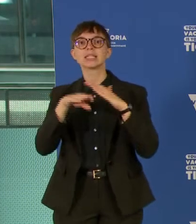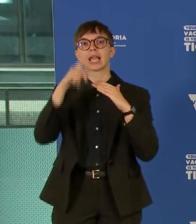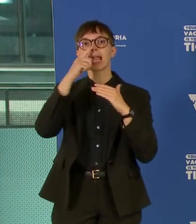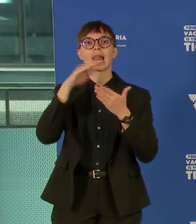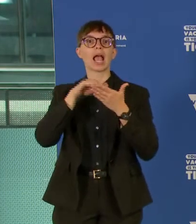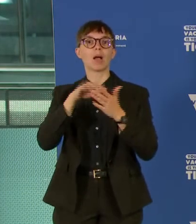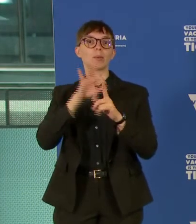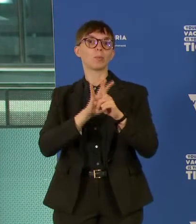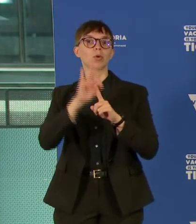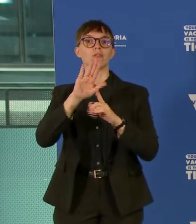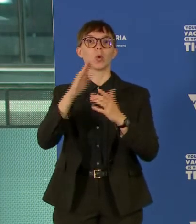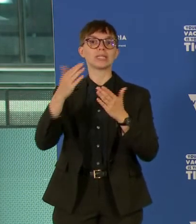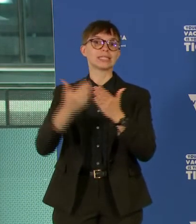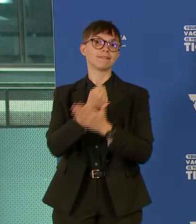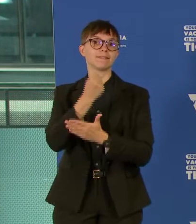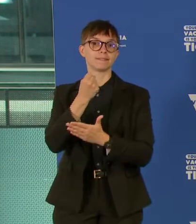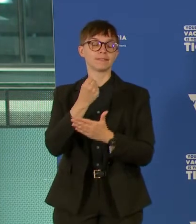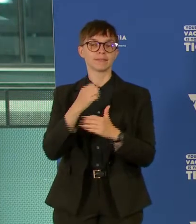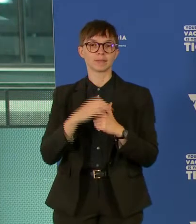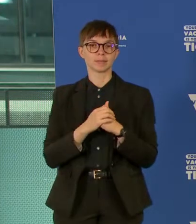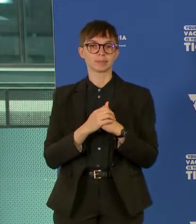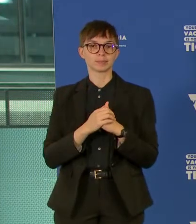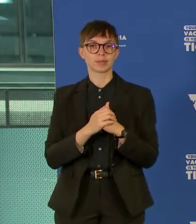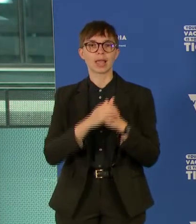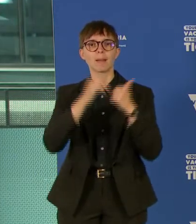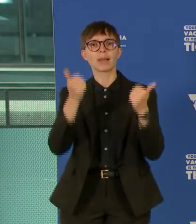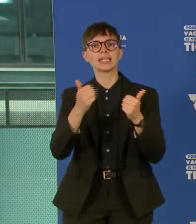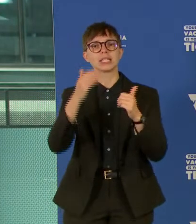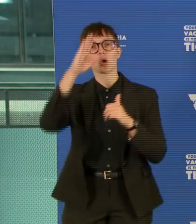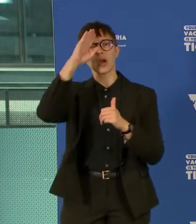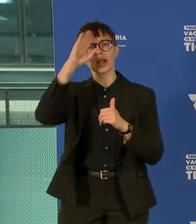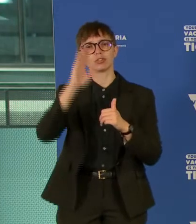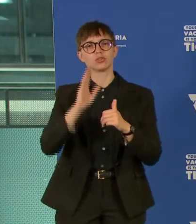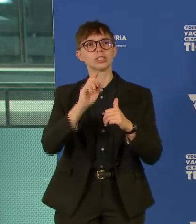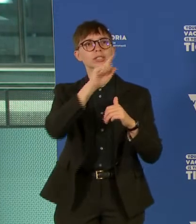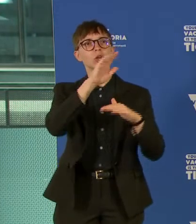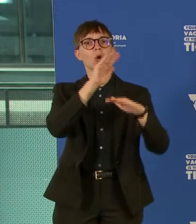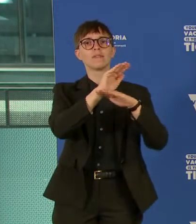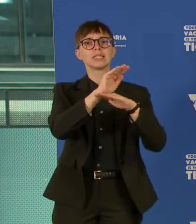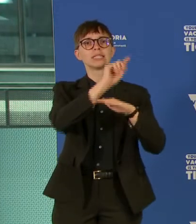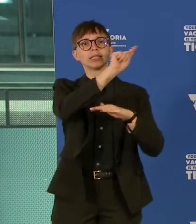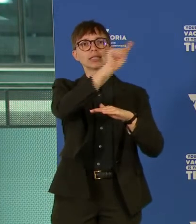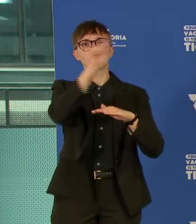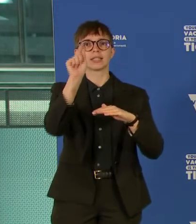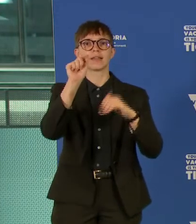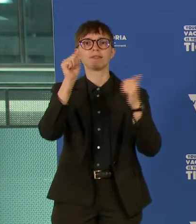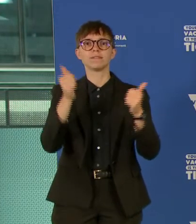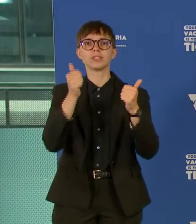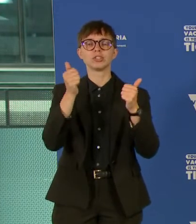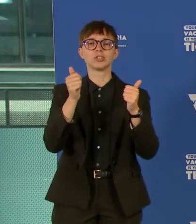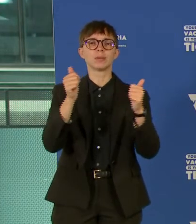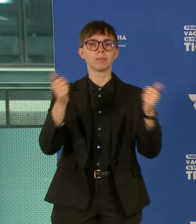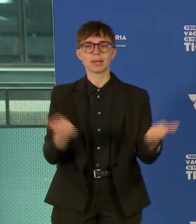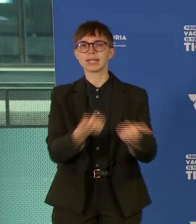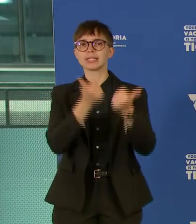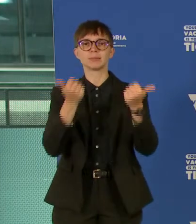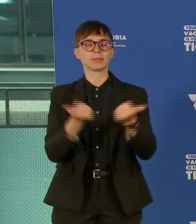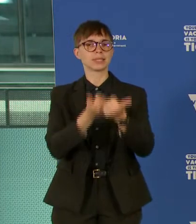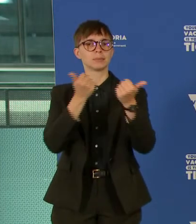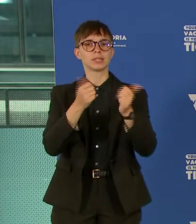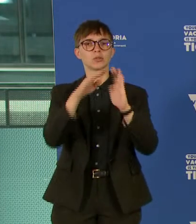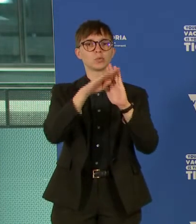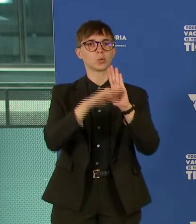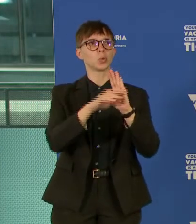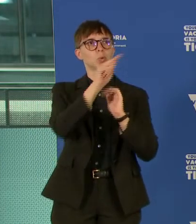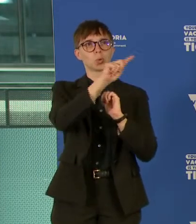Many countries have lived with restrictions for a long period of time. Some are still imposing significant restrictions. We had our restrictions to get to a point where